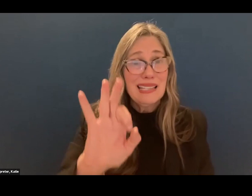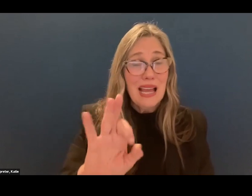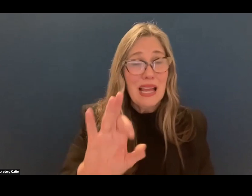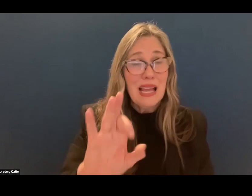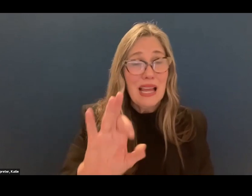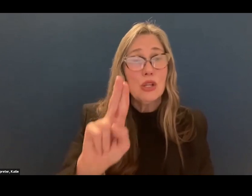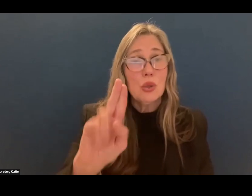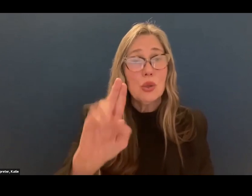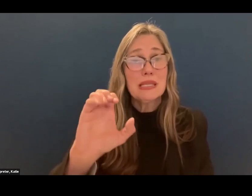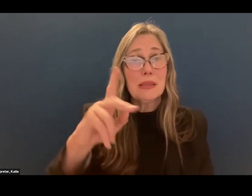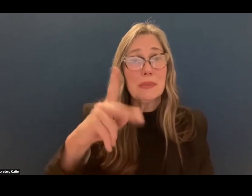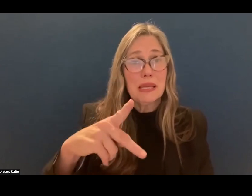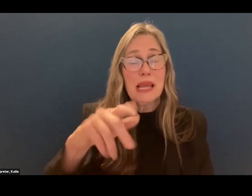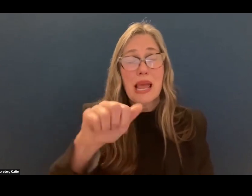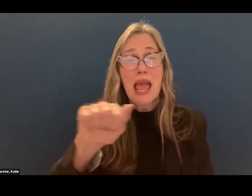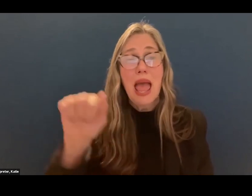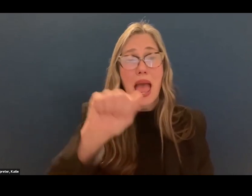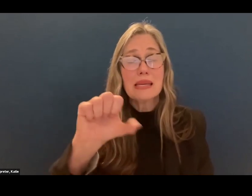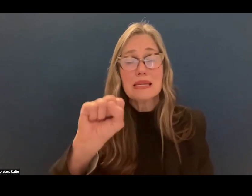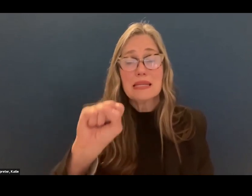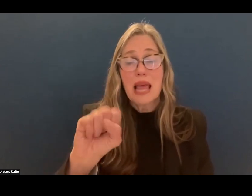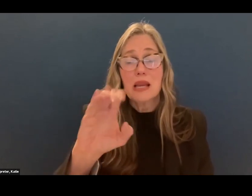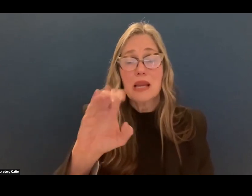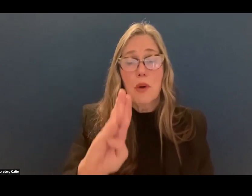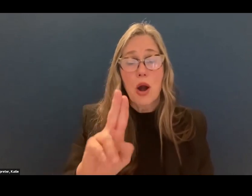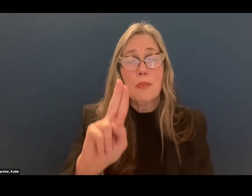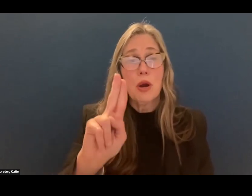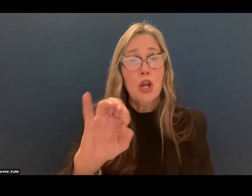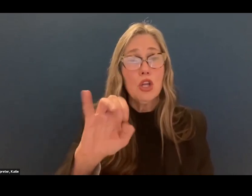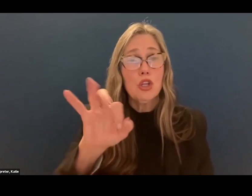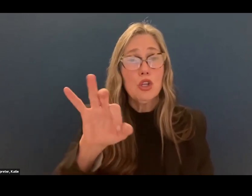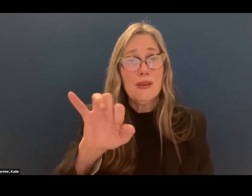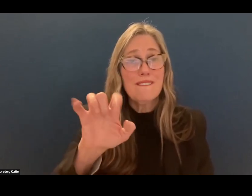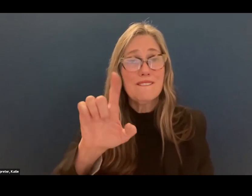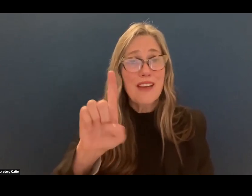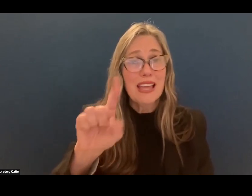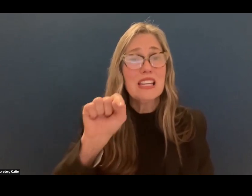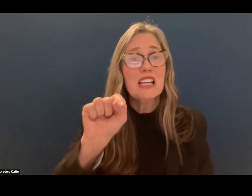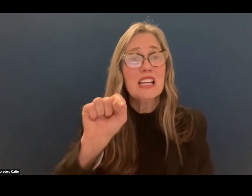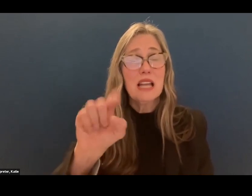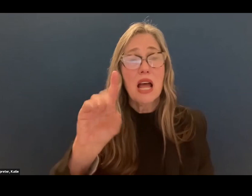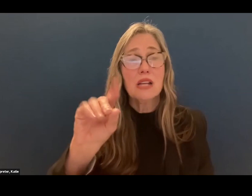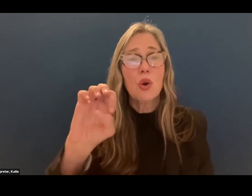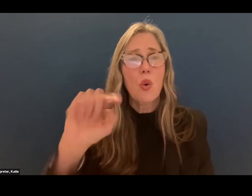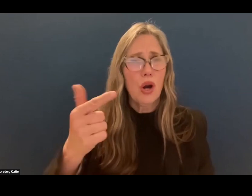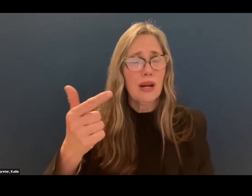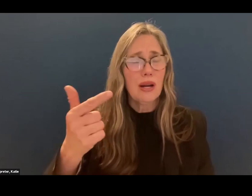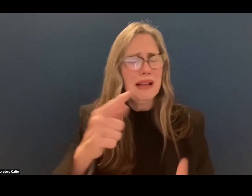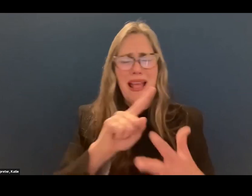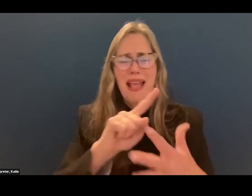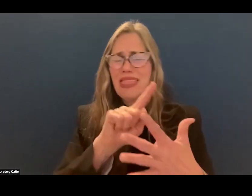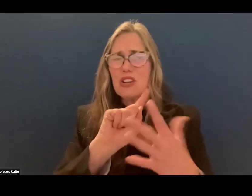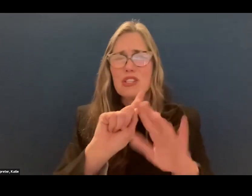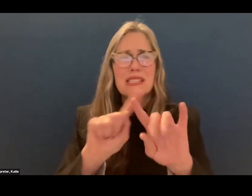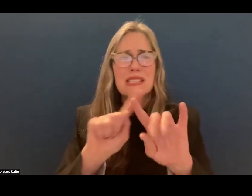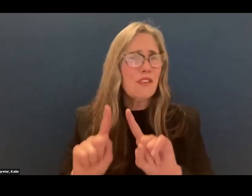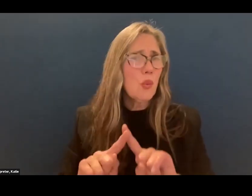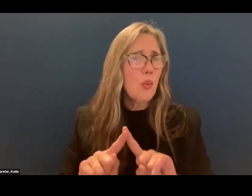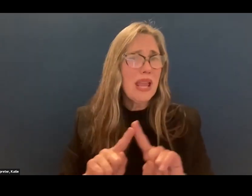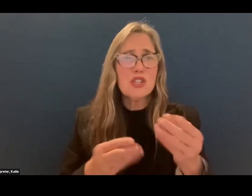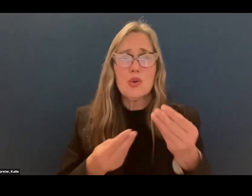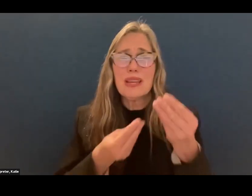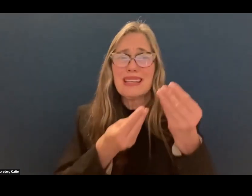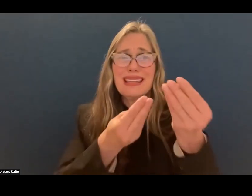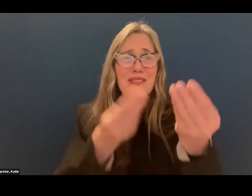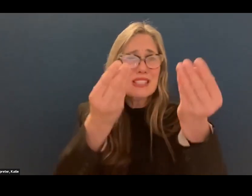title9ucp@santabarbaraunified.org. There's multiple ways to convey the information up. Does not mean that there may not be human error. I do